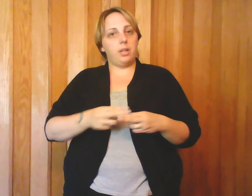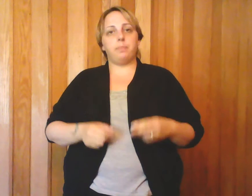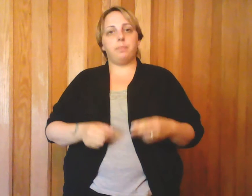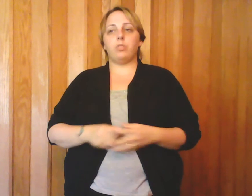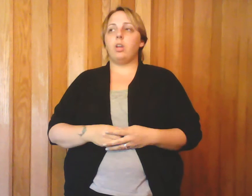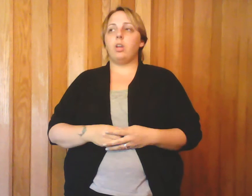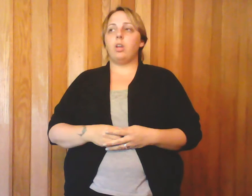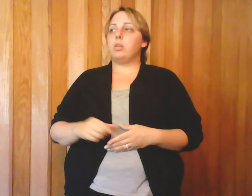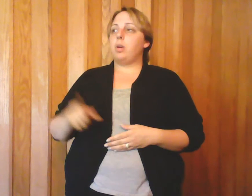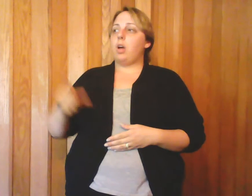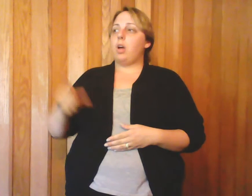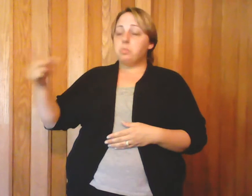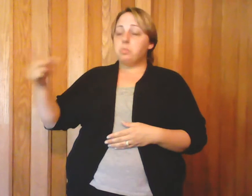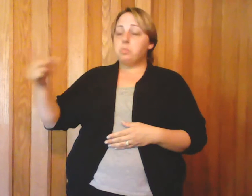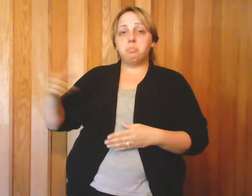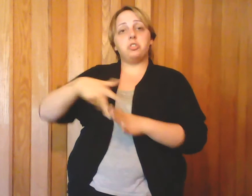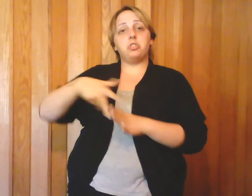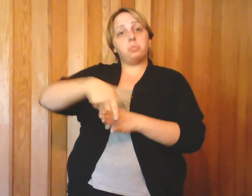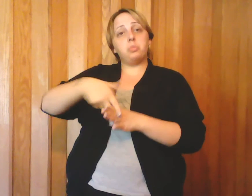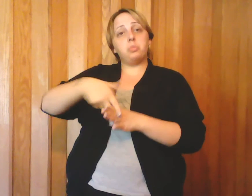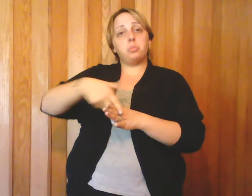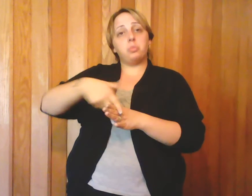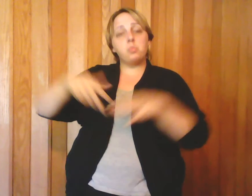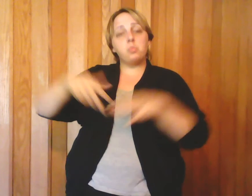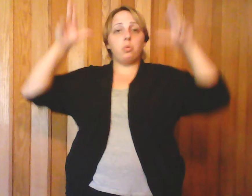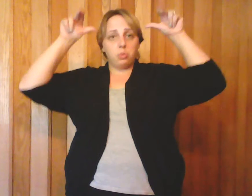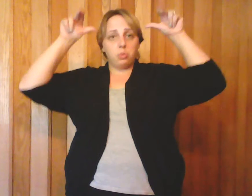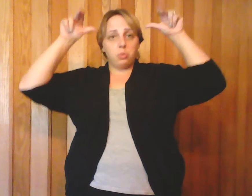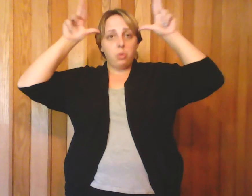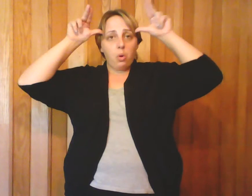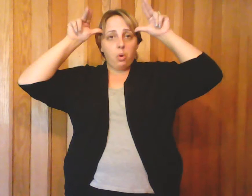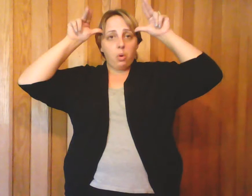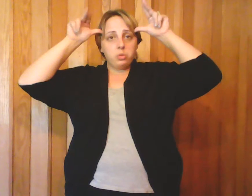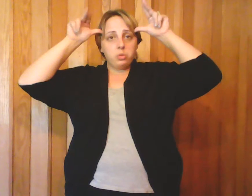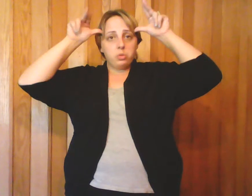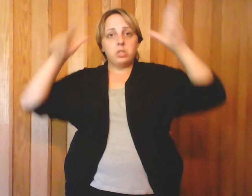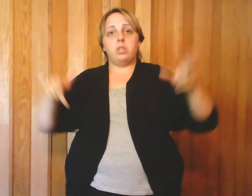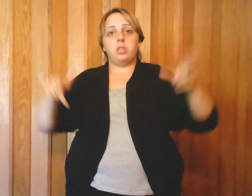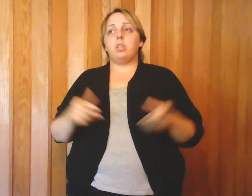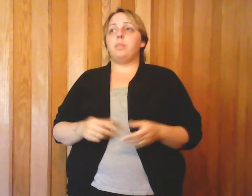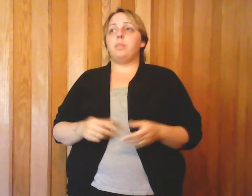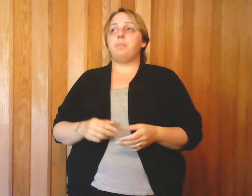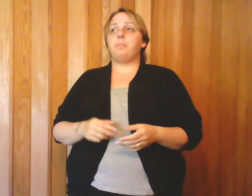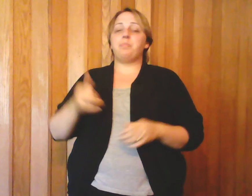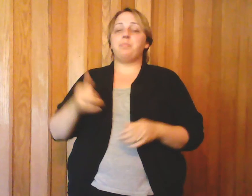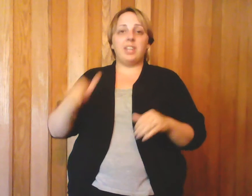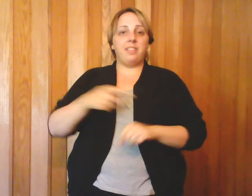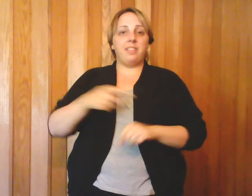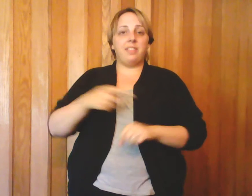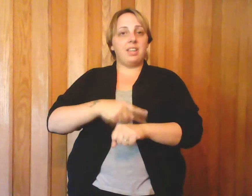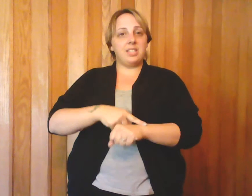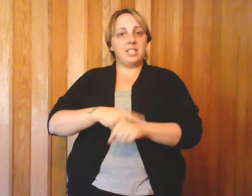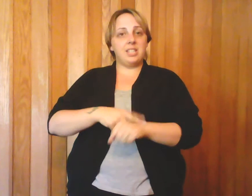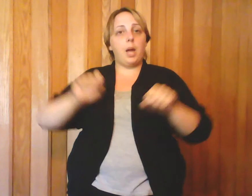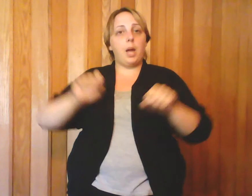bicycles were just coming out at that time, and bicycles were apparently way too dangerous. My great-grandfather would not allow my grandmother to ride a bike. It was just too